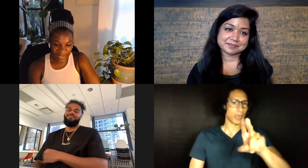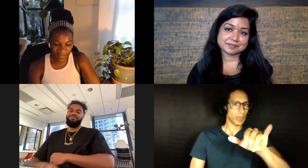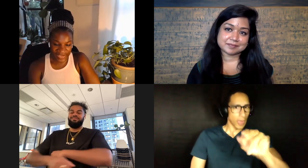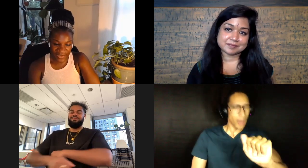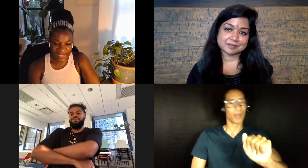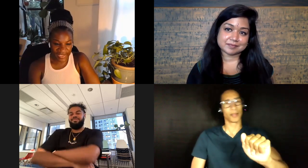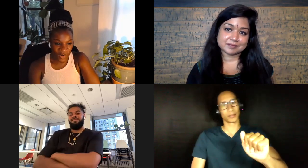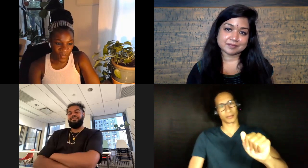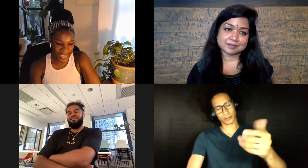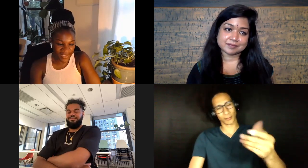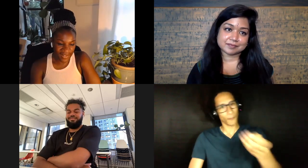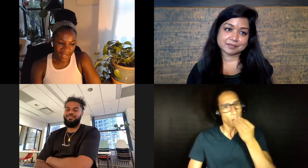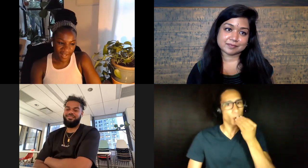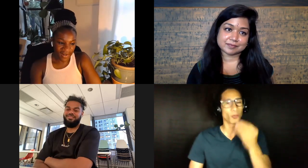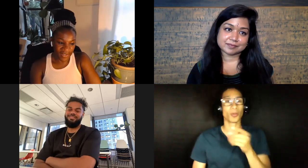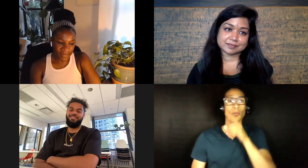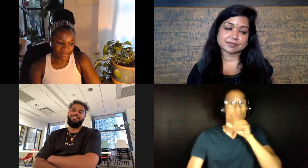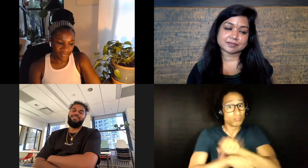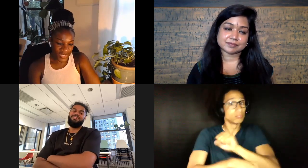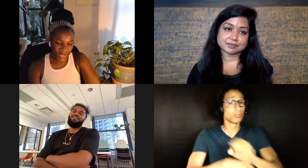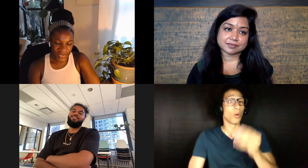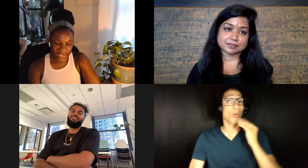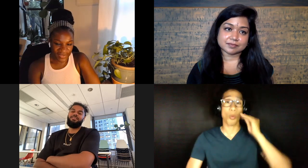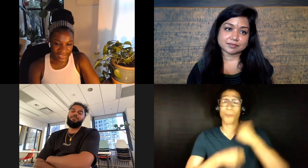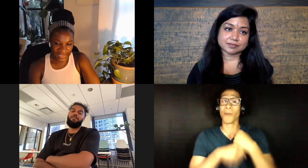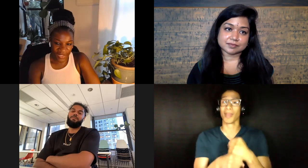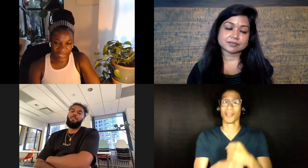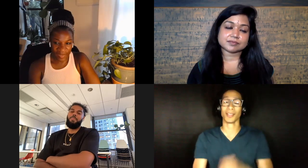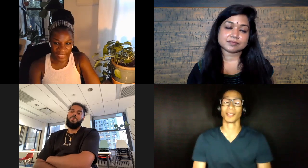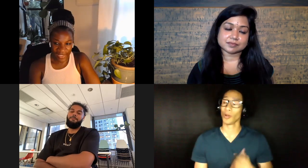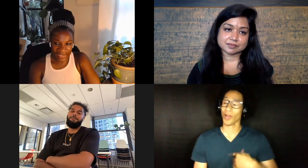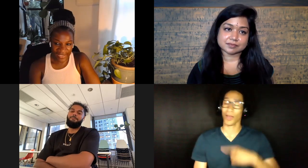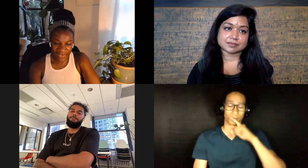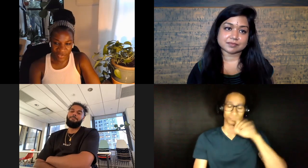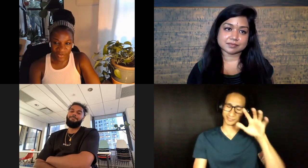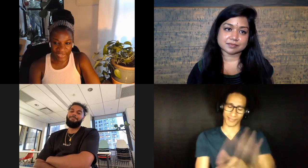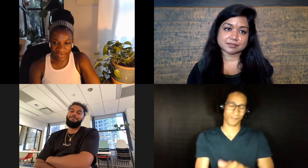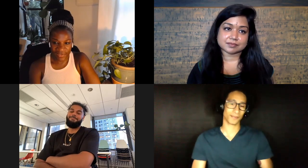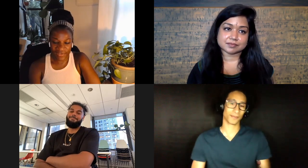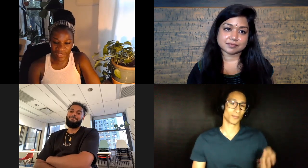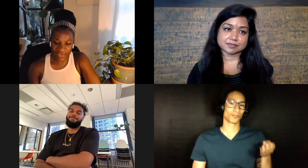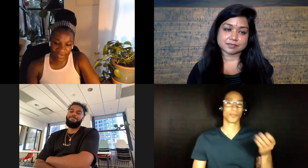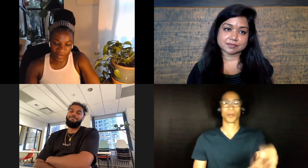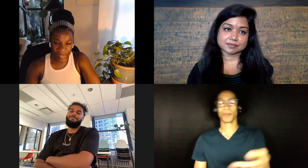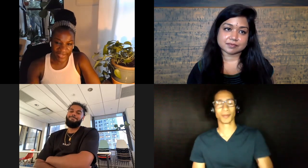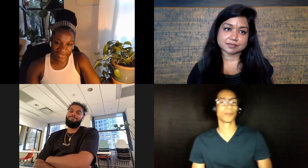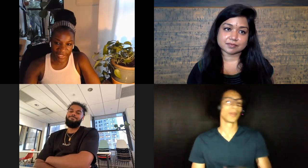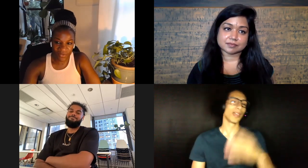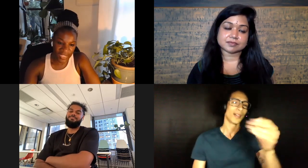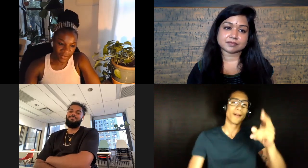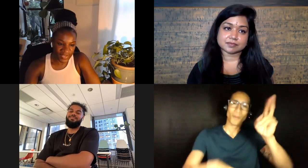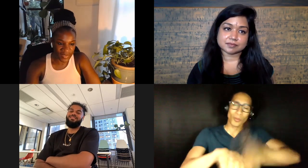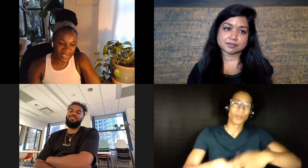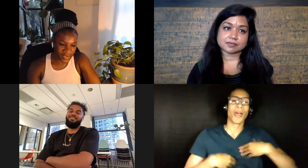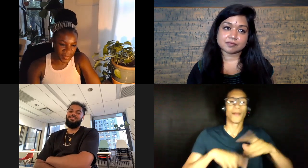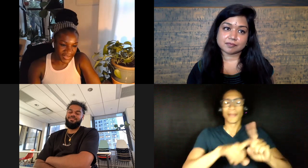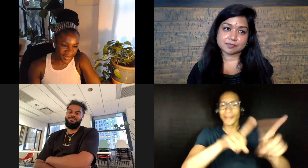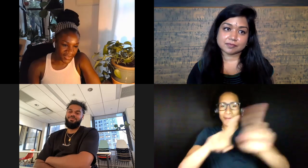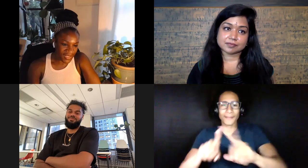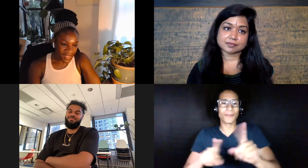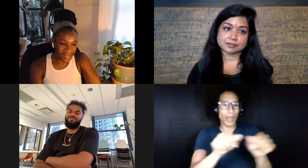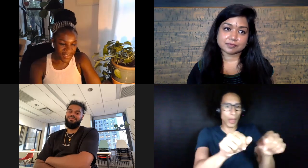the world will impact your sound and your creative process? Yeah, so the places I'm most excited to travel